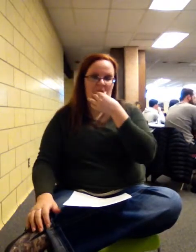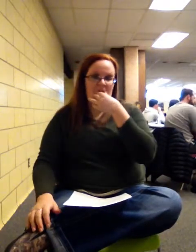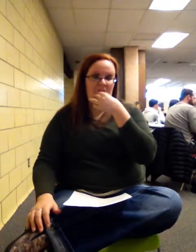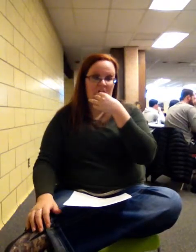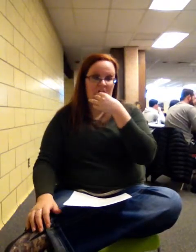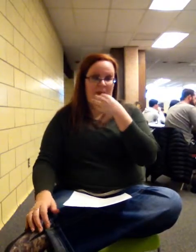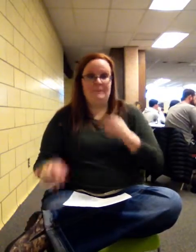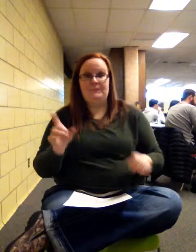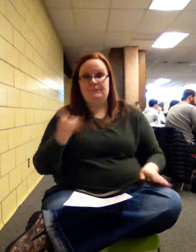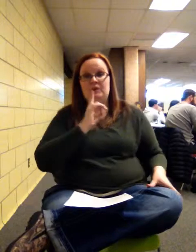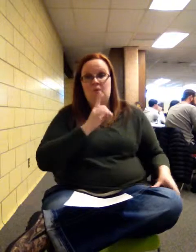risk.